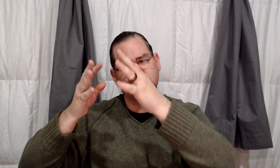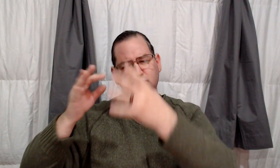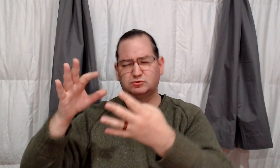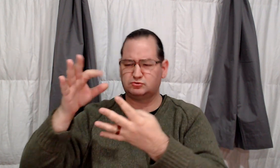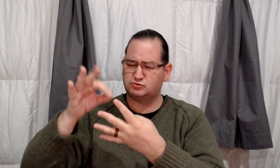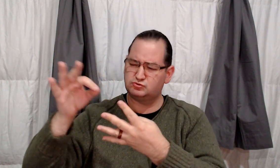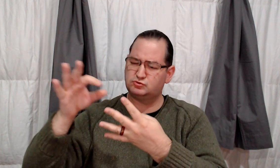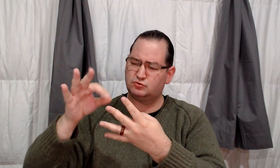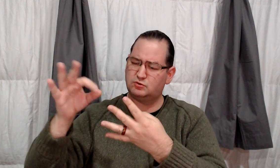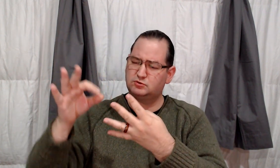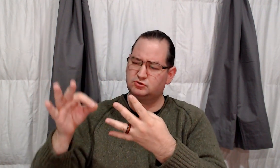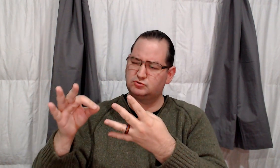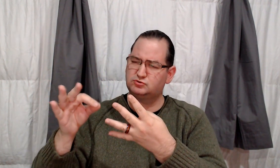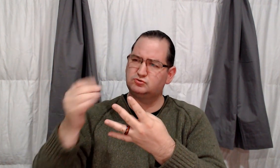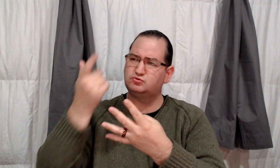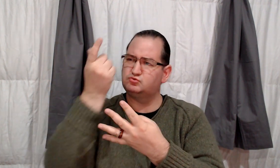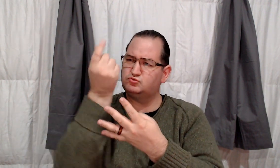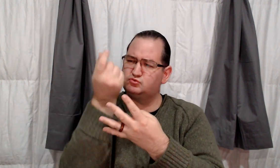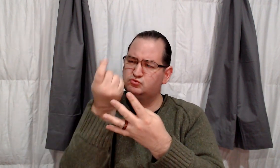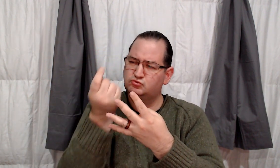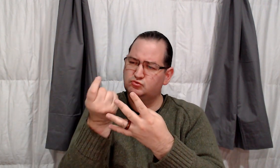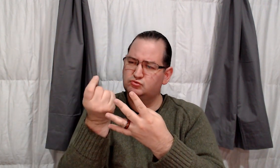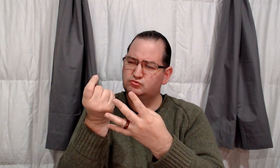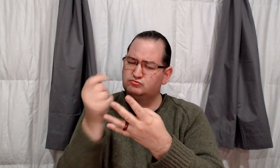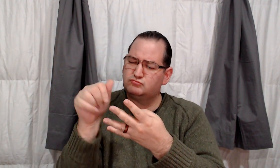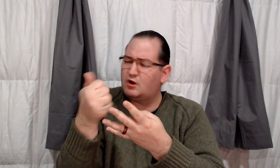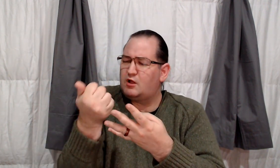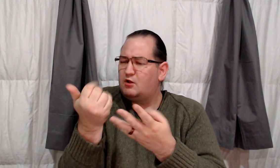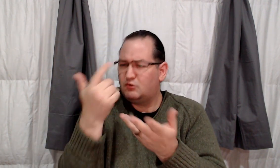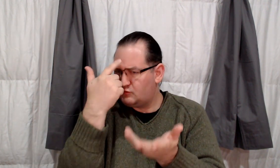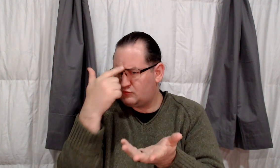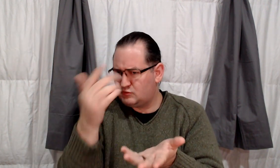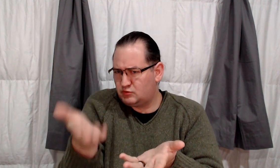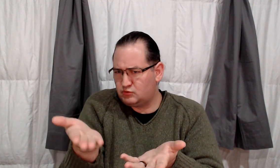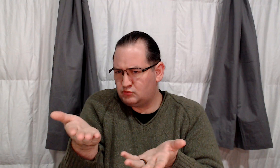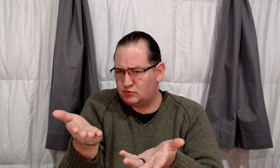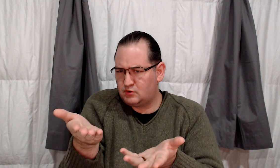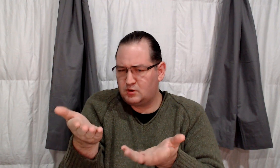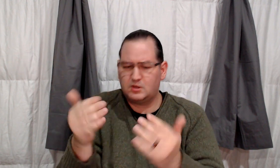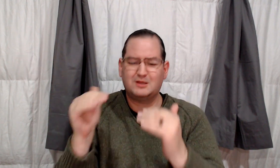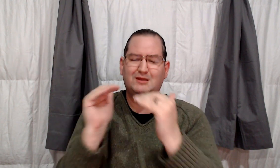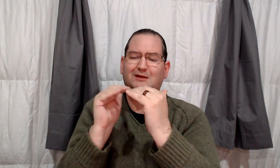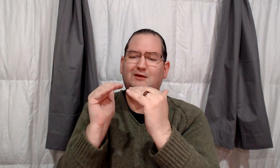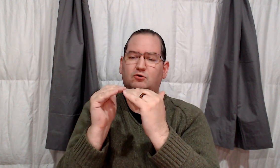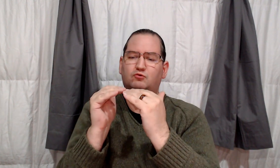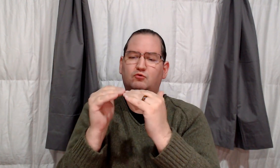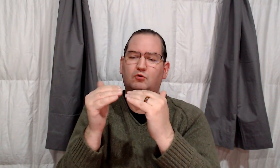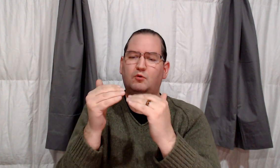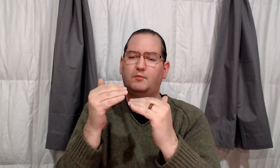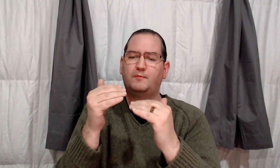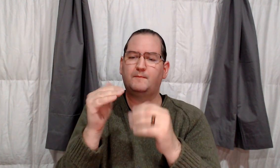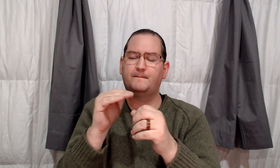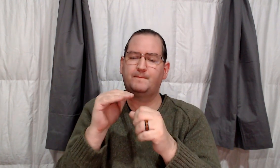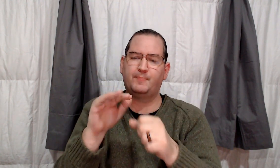you that's of equal benefit or more, that has nothing to do